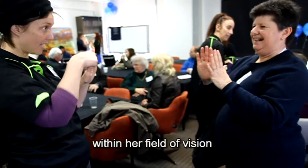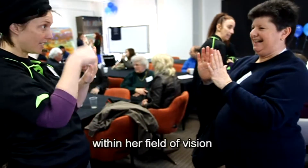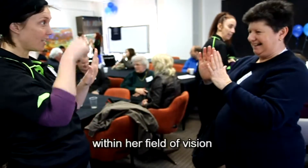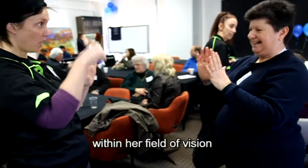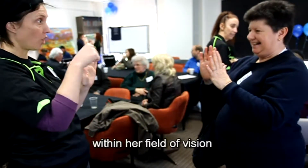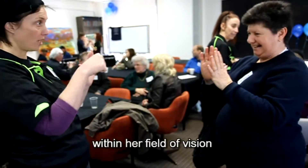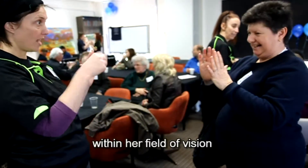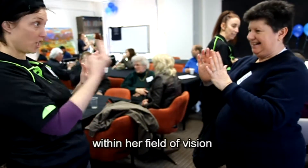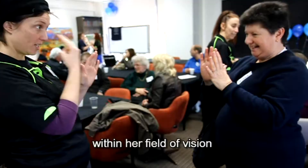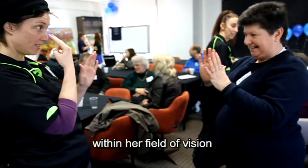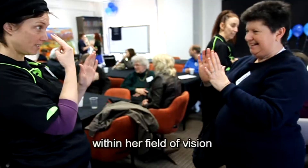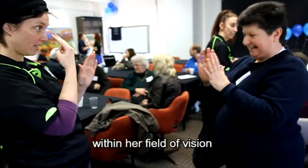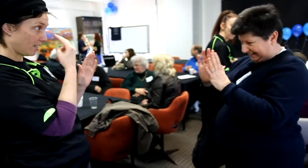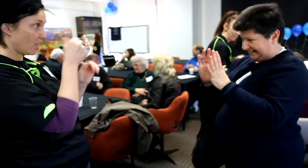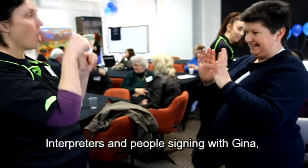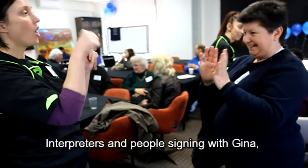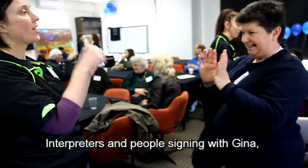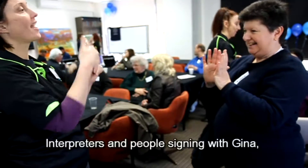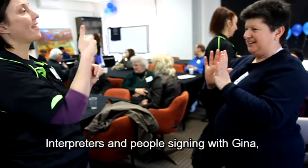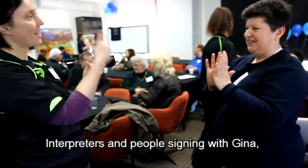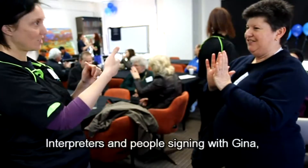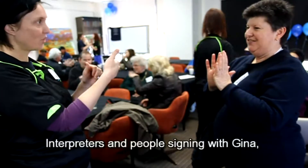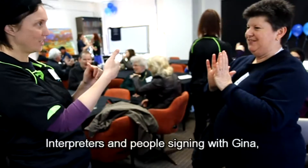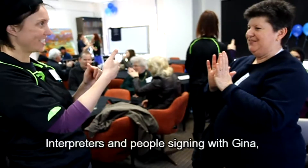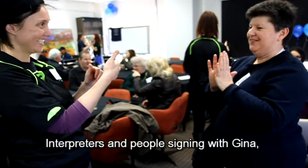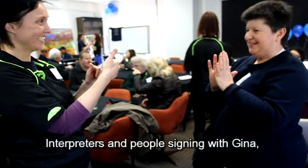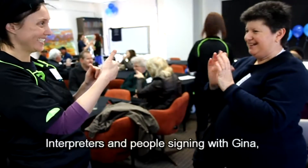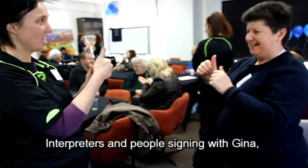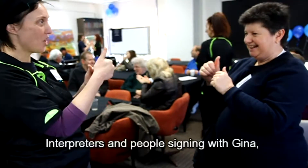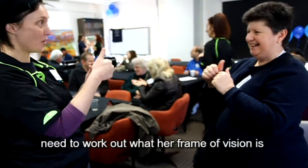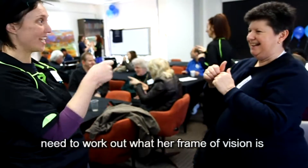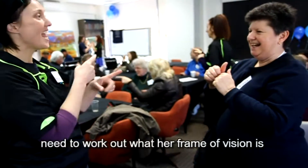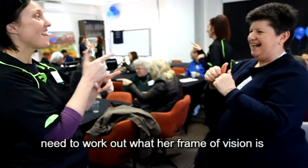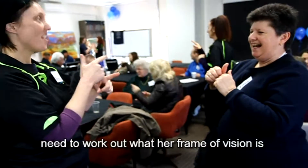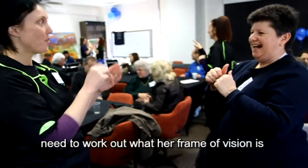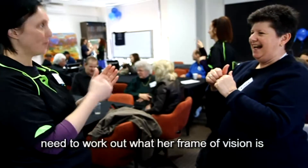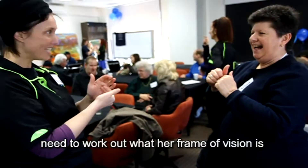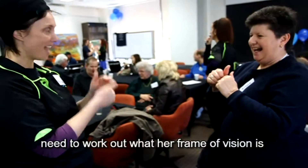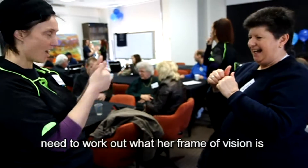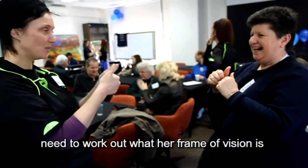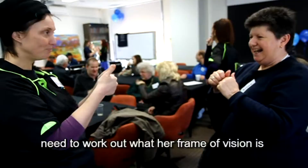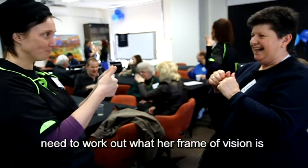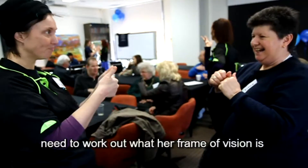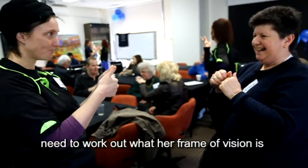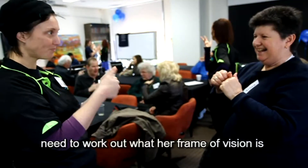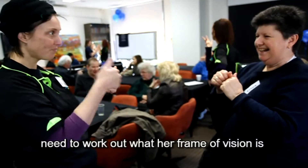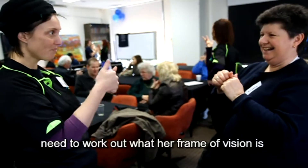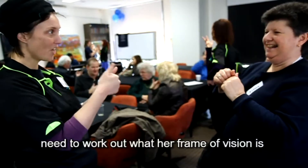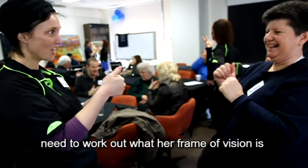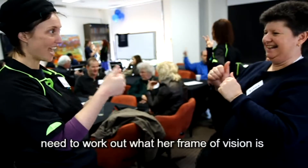her field of vision. Interpreters and people signing with Gina need to work out what her frame of vision is and